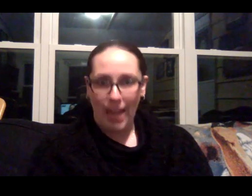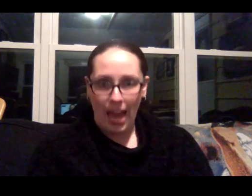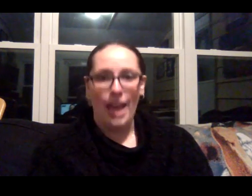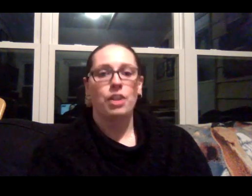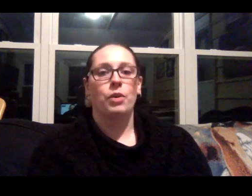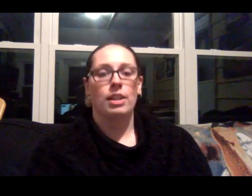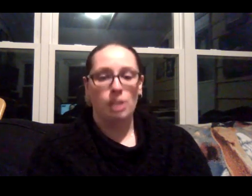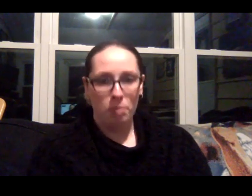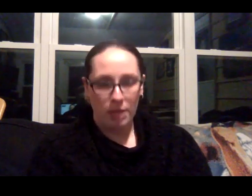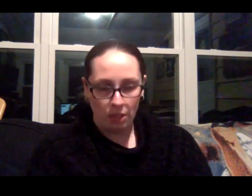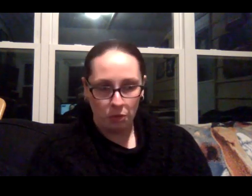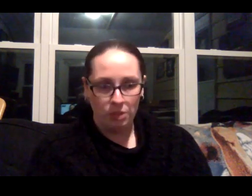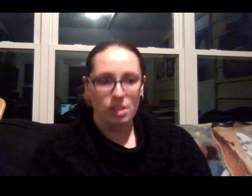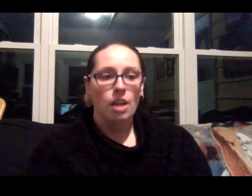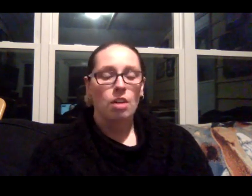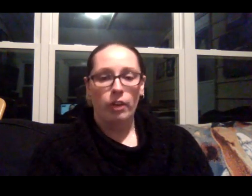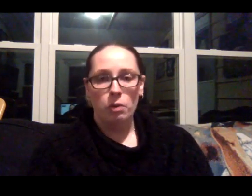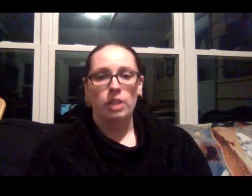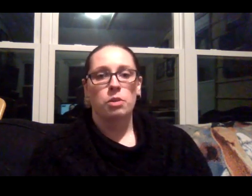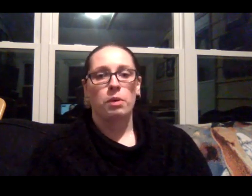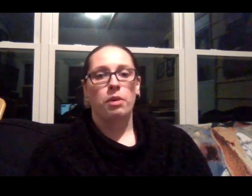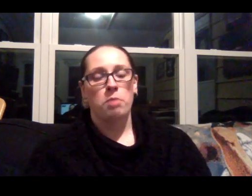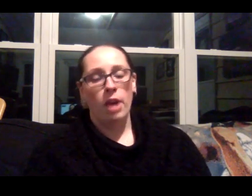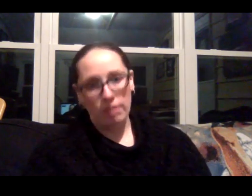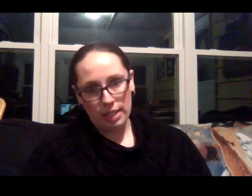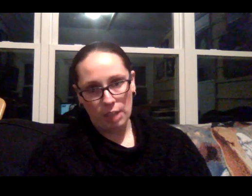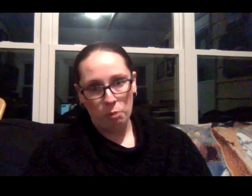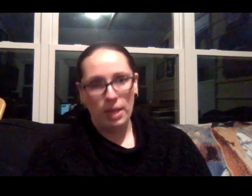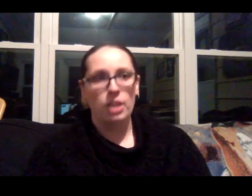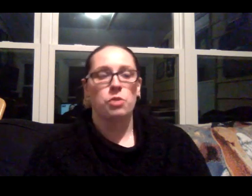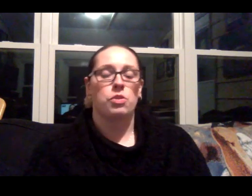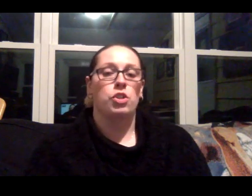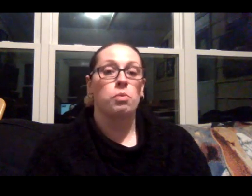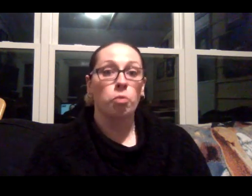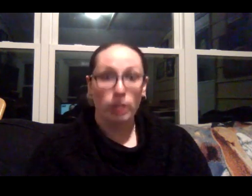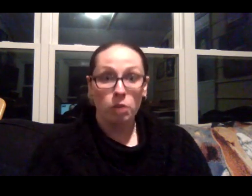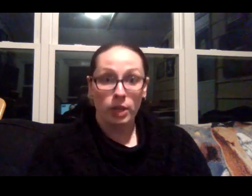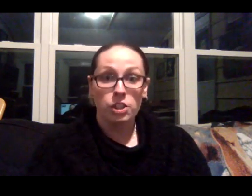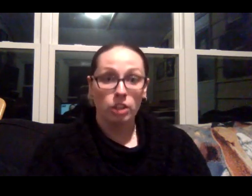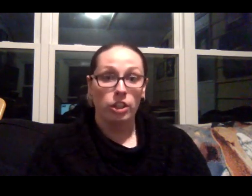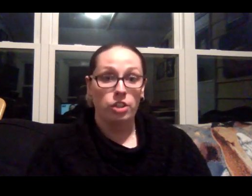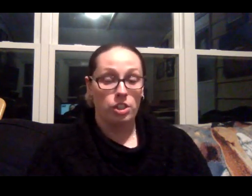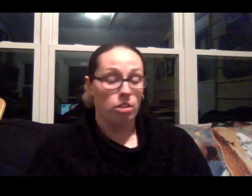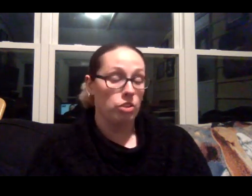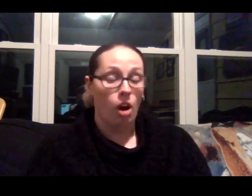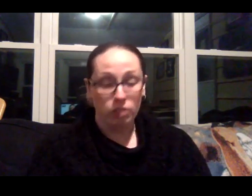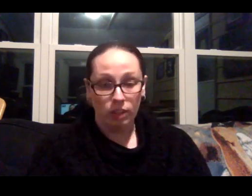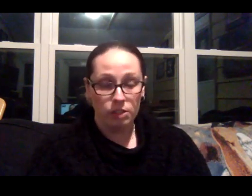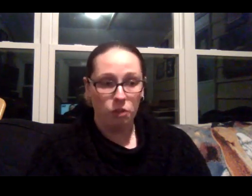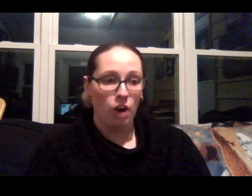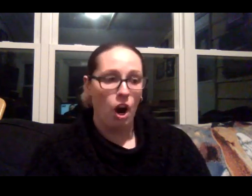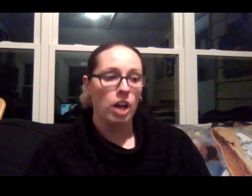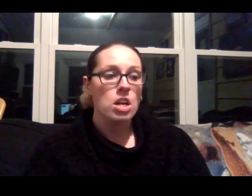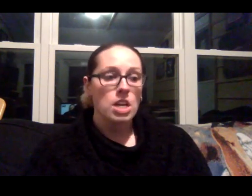finally had, you know, an SLP who was very willing to work with our private SLP. She was, she really wants to learn and she's learned an awful